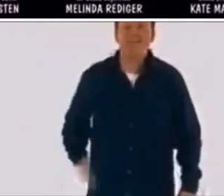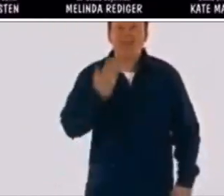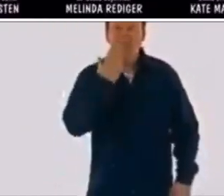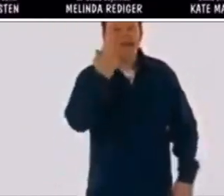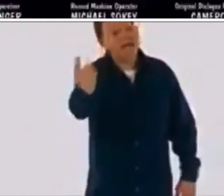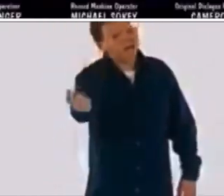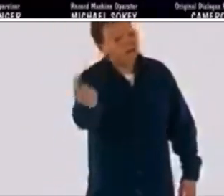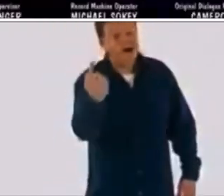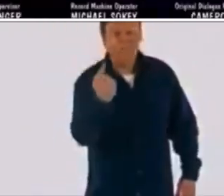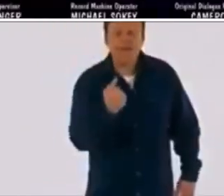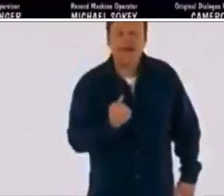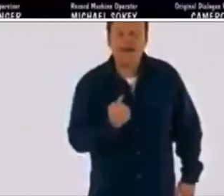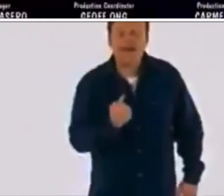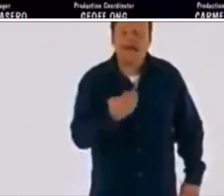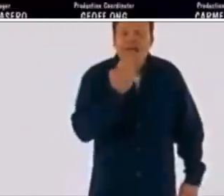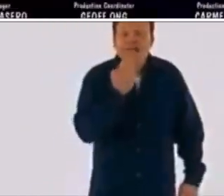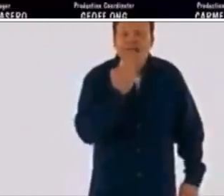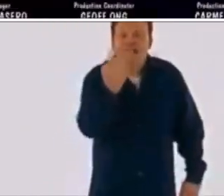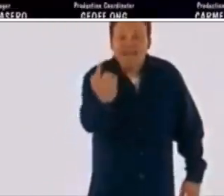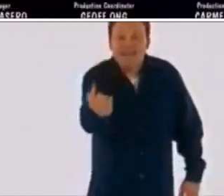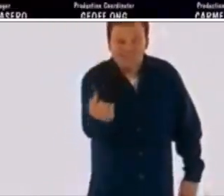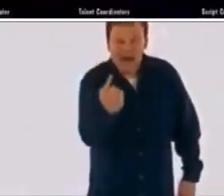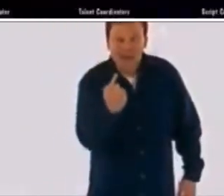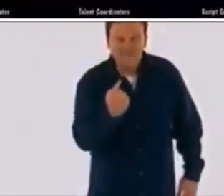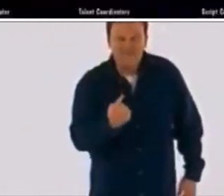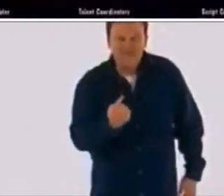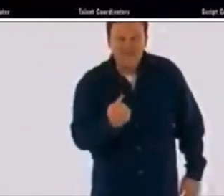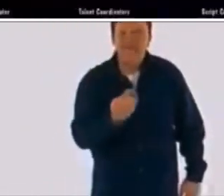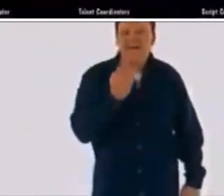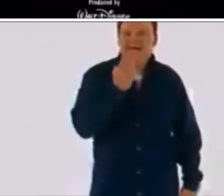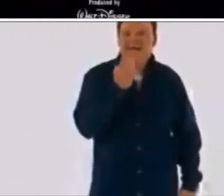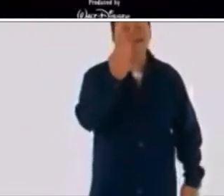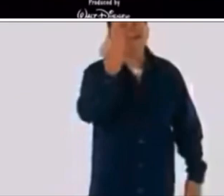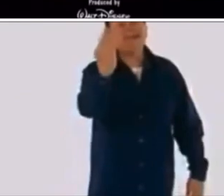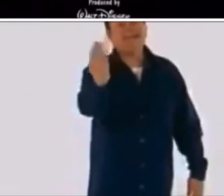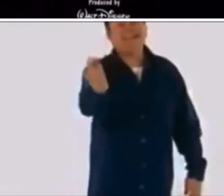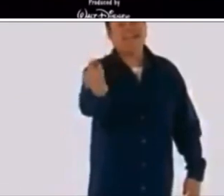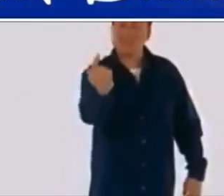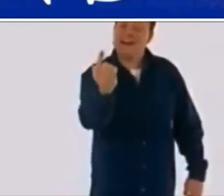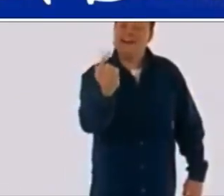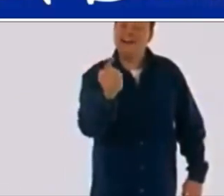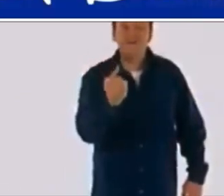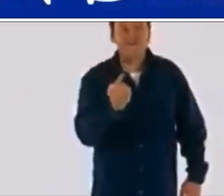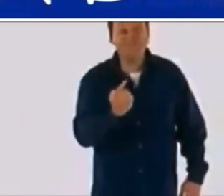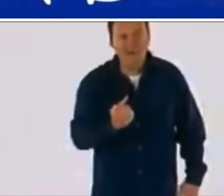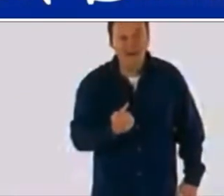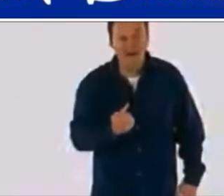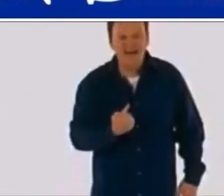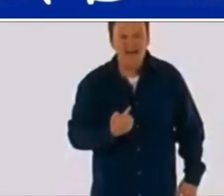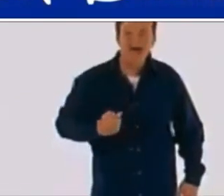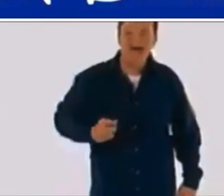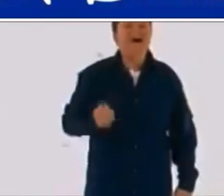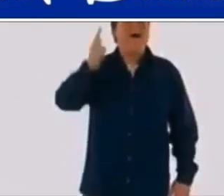today's opposites? Harry liked the day, Toto liked the night. Day! Night.